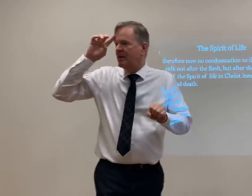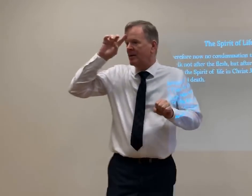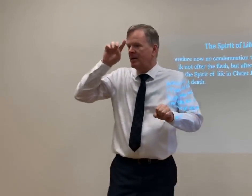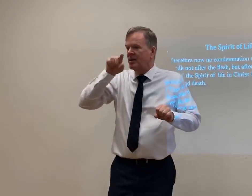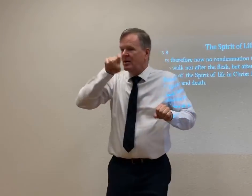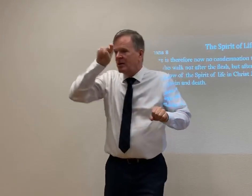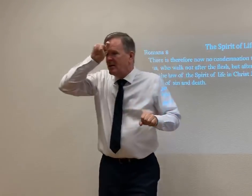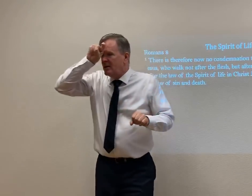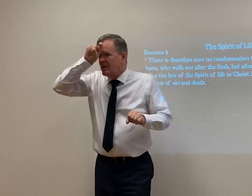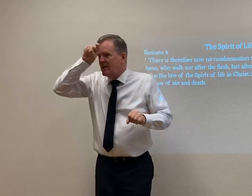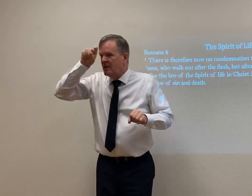away.